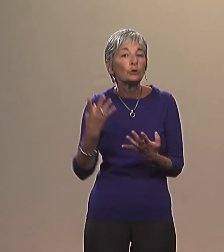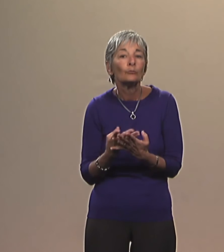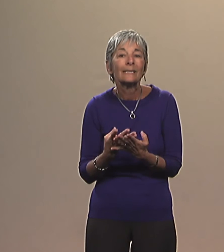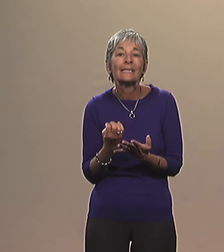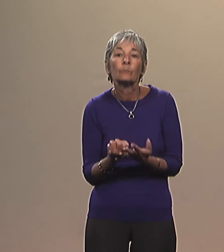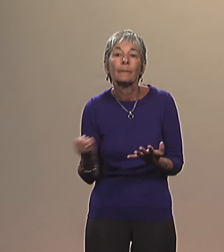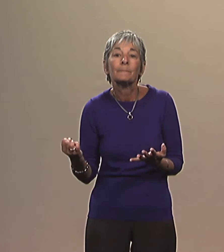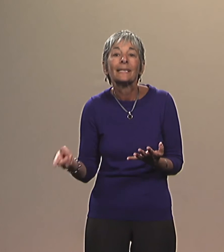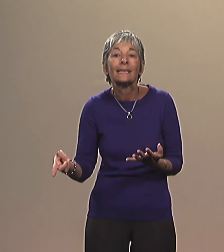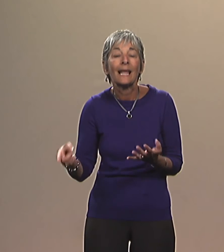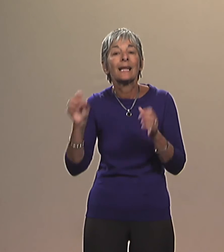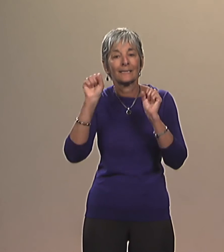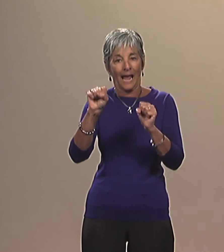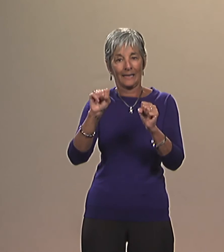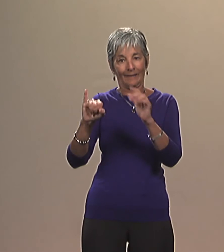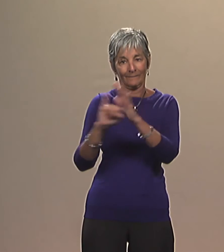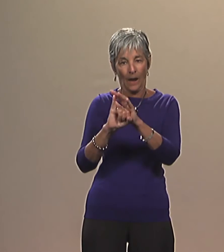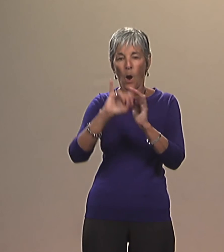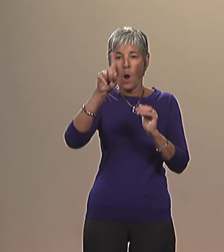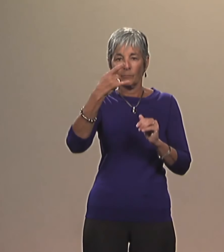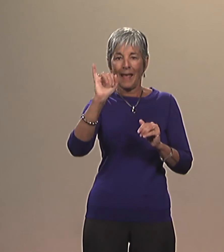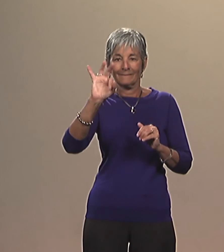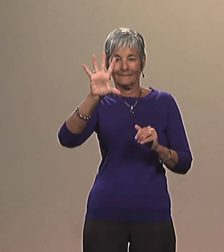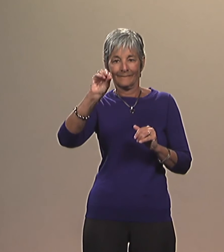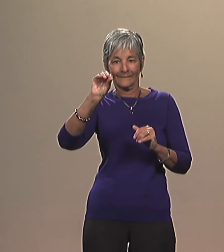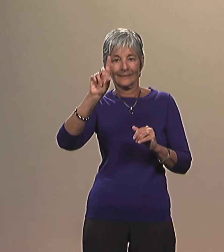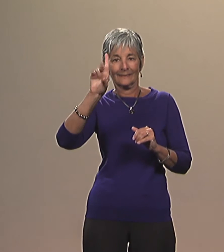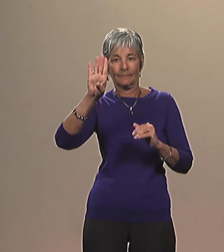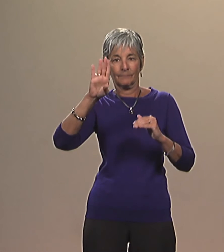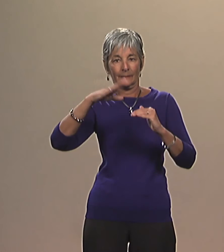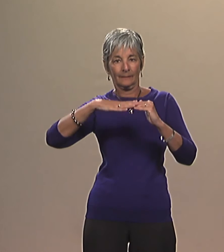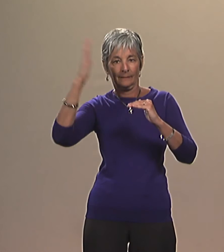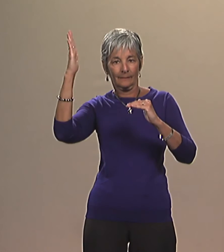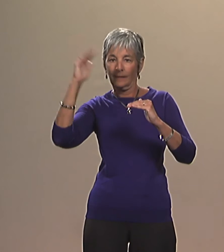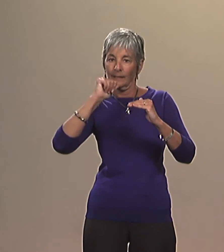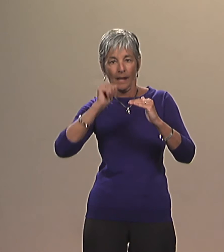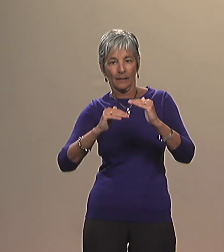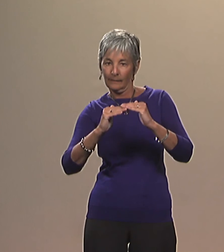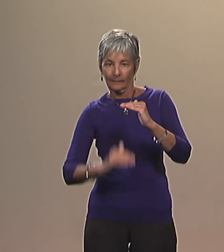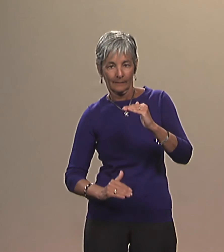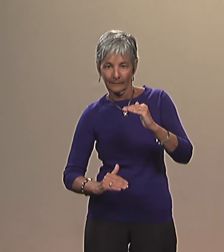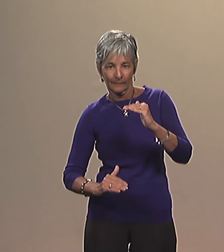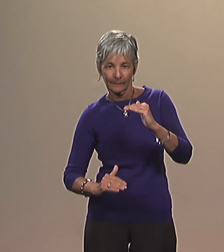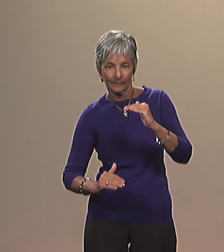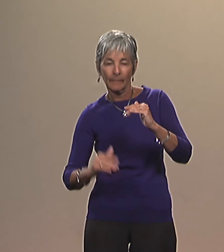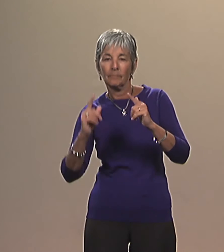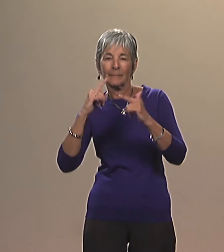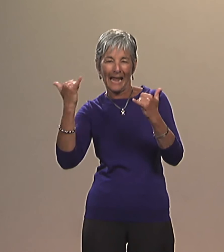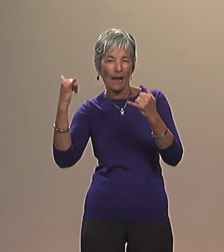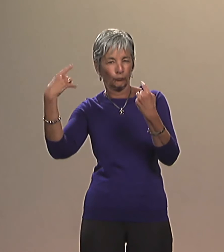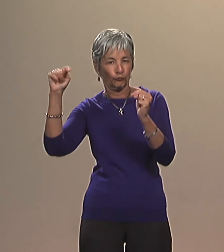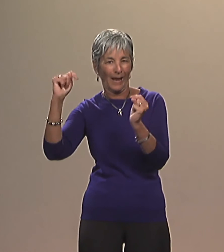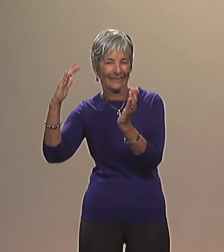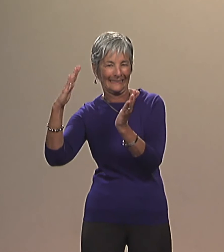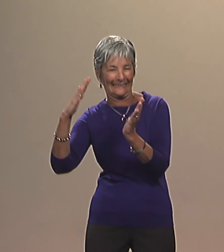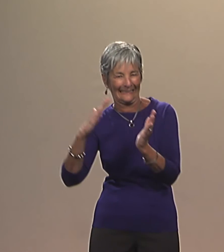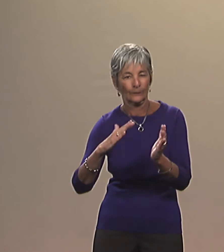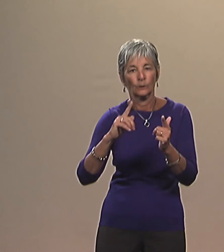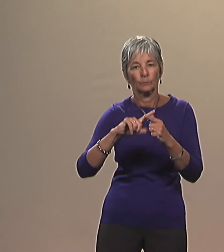that the newborn screening equipment can only detect hearing levels of 50 dB or greater, not below that. They are working on trying to get that down